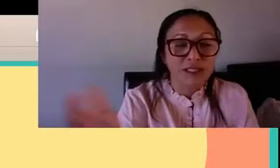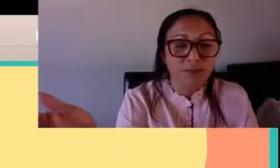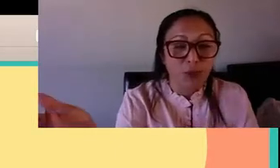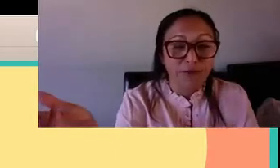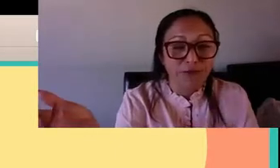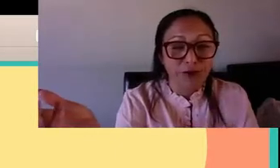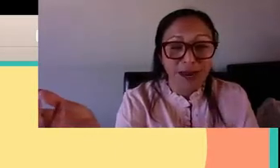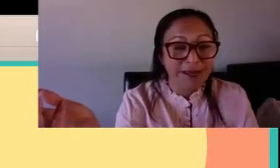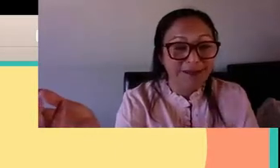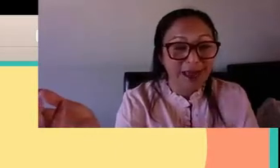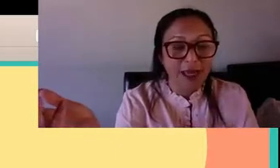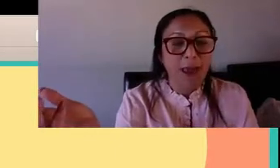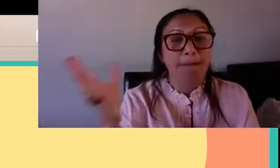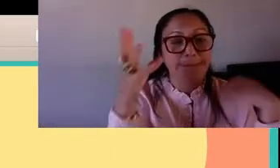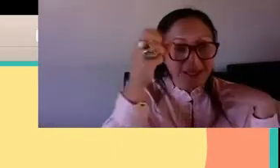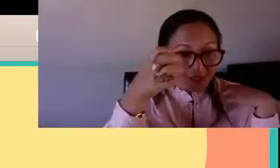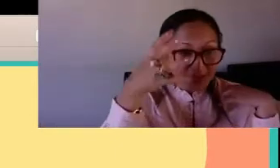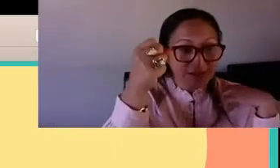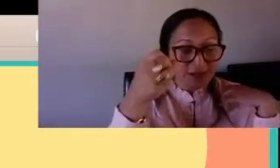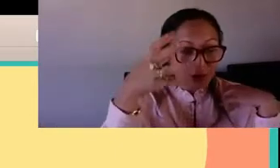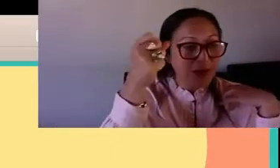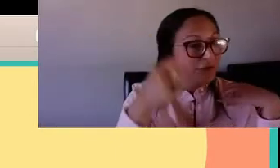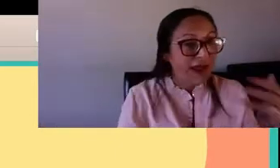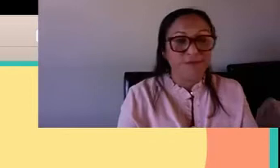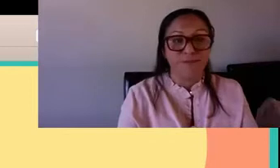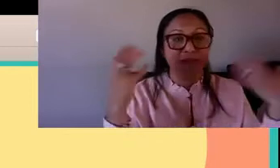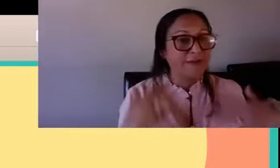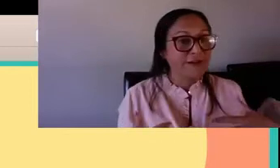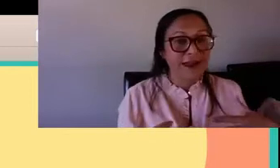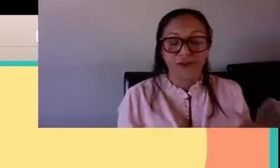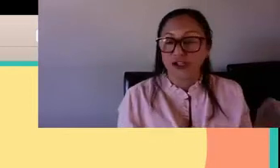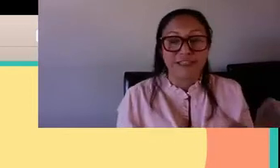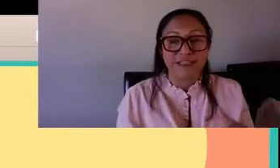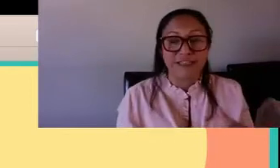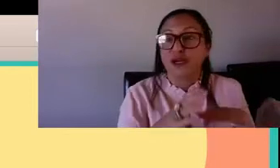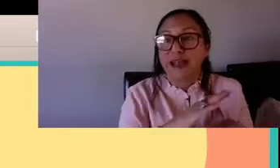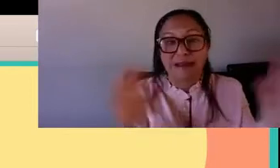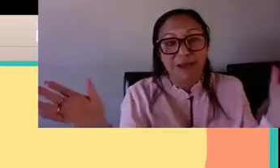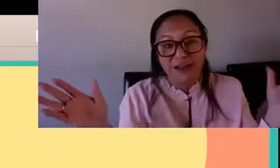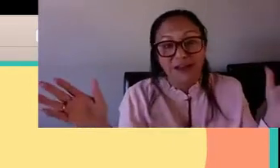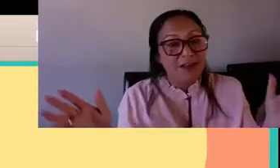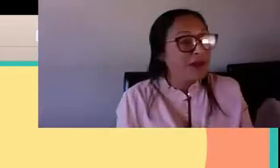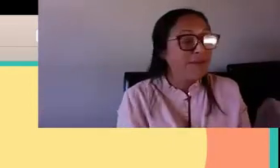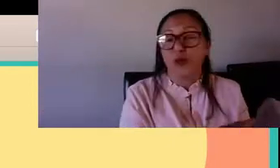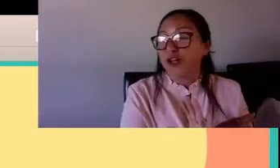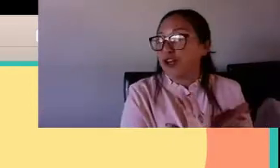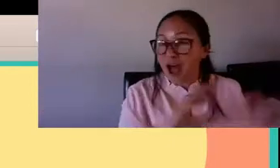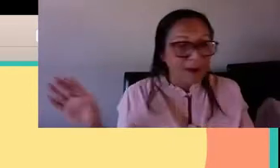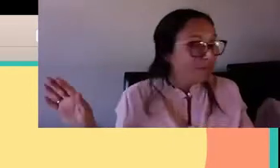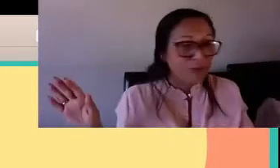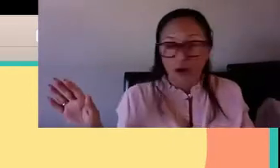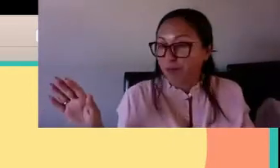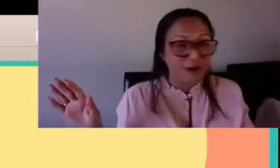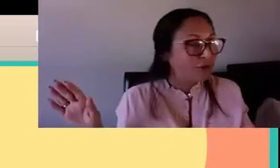most important for your baby, like milk. If they have milk every day, if your child doesn't drink any milk, then milk would